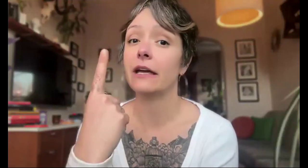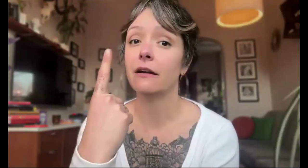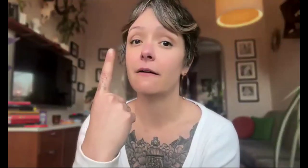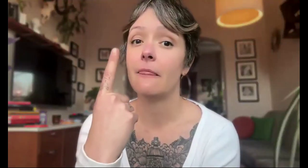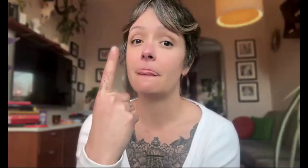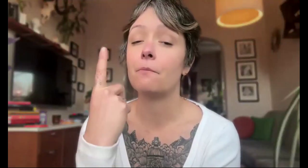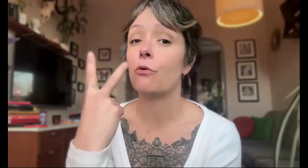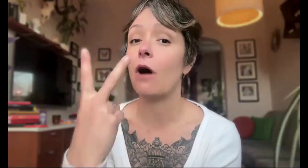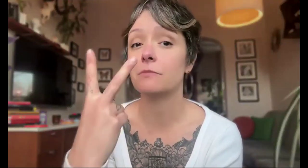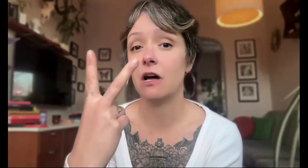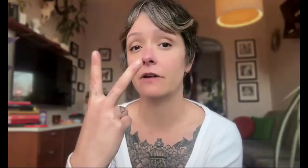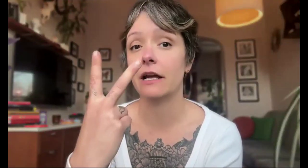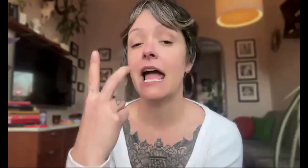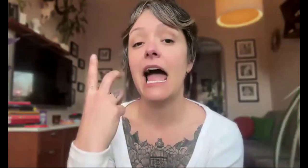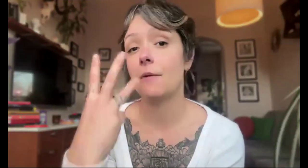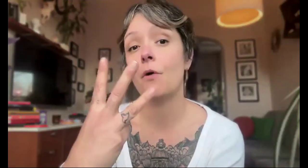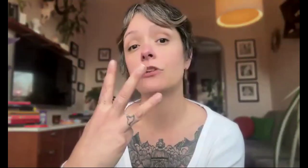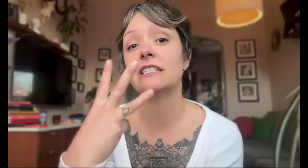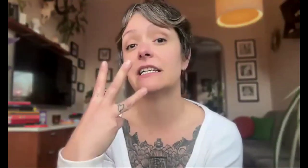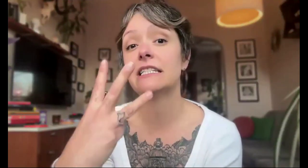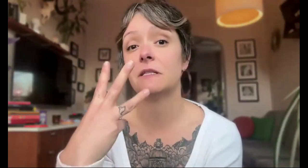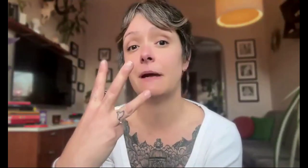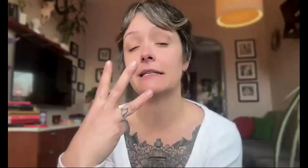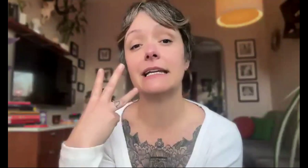thinking, problem solving, and emotions in a safe space.